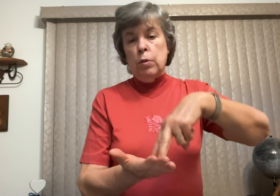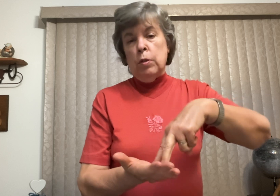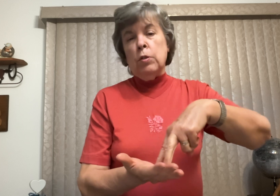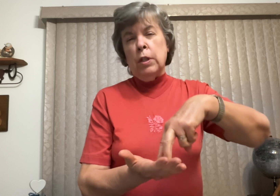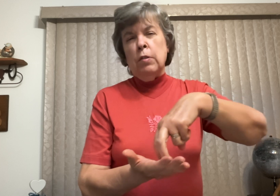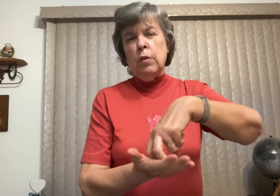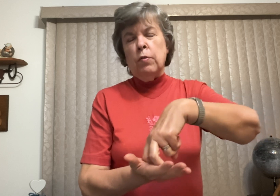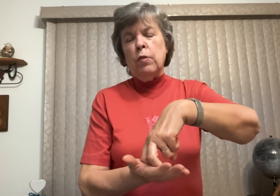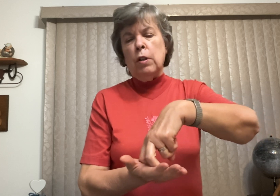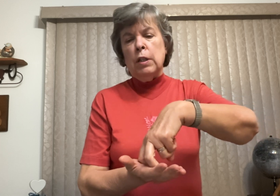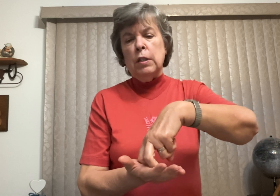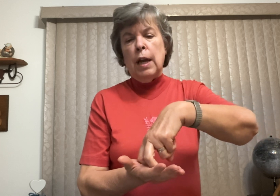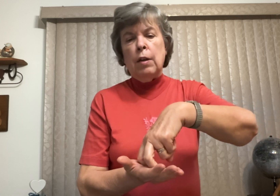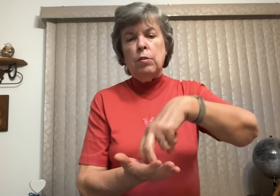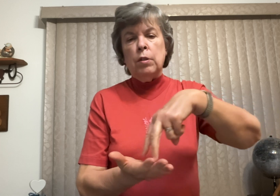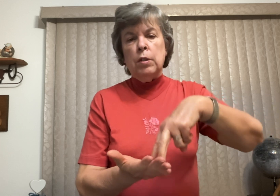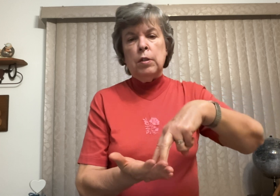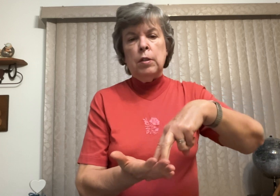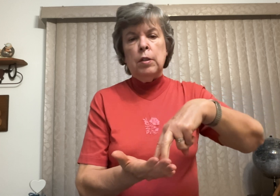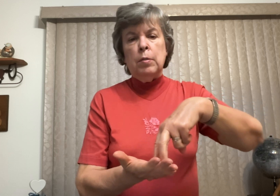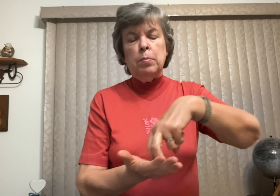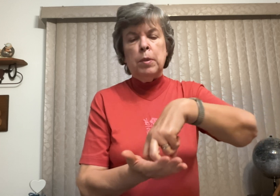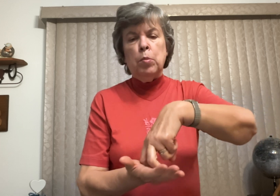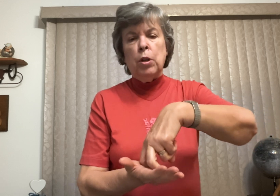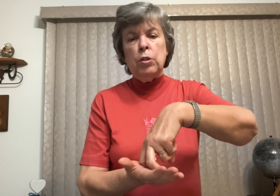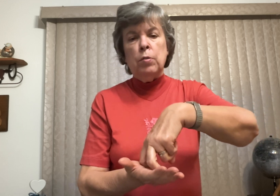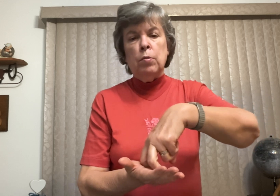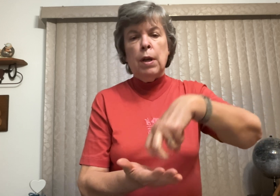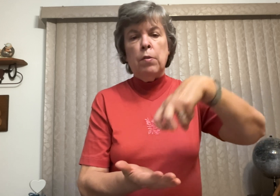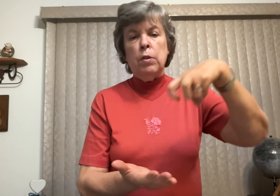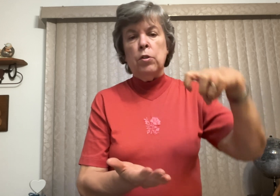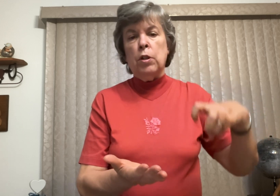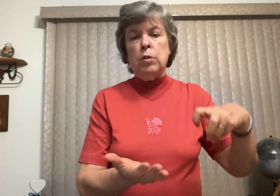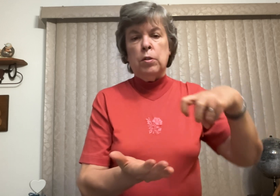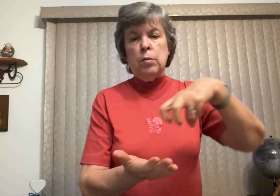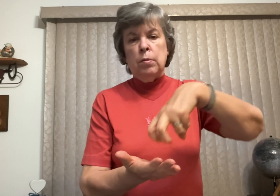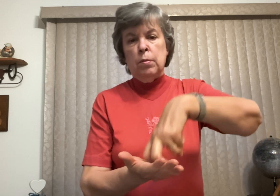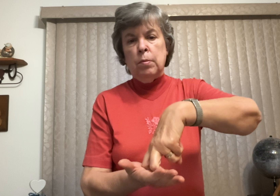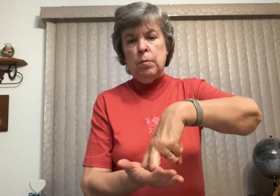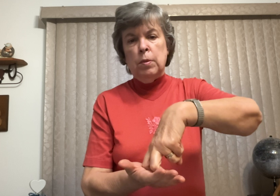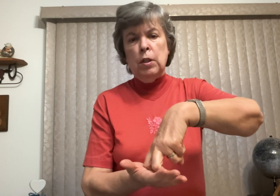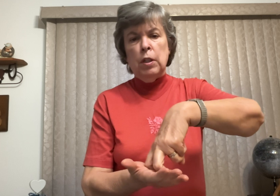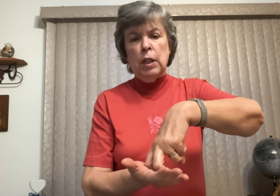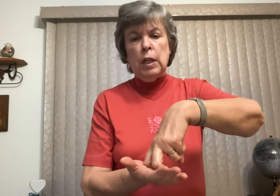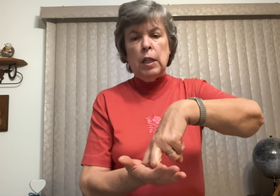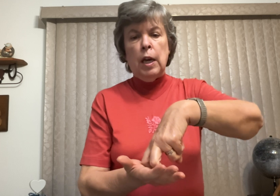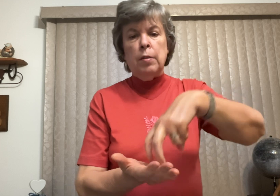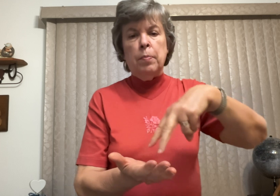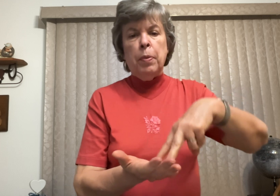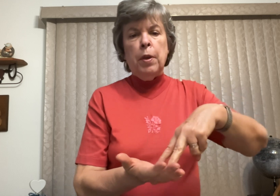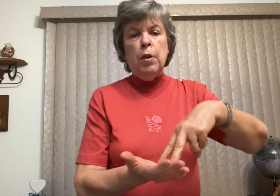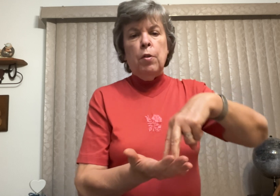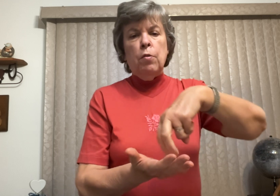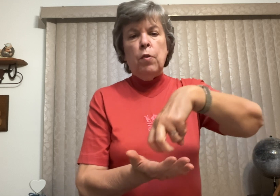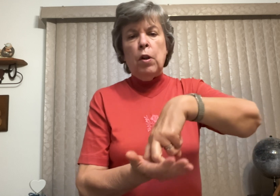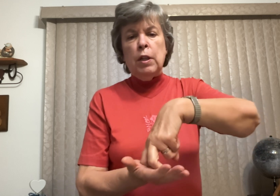to give a falling down impression rather than just kneeling like that. Falling